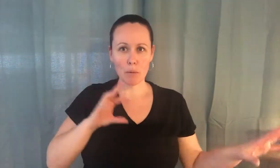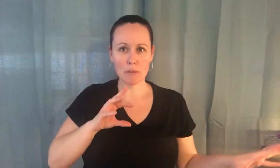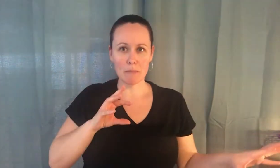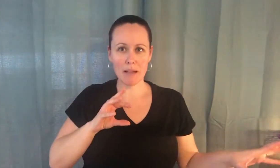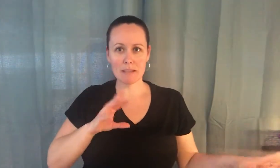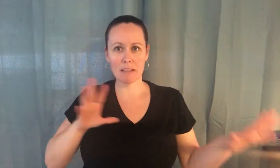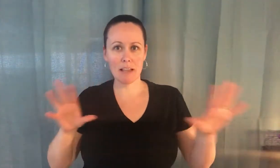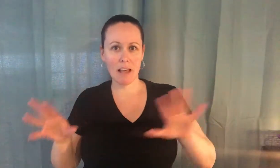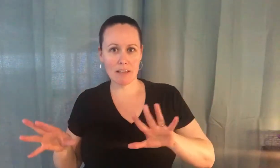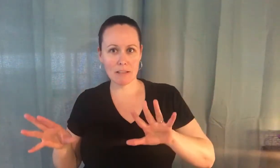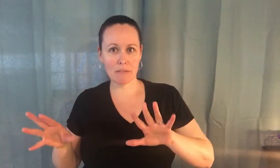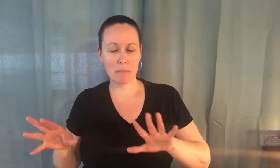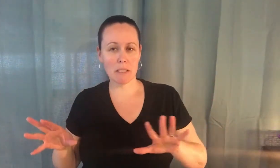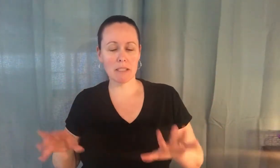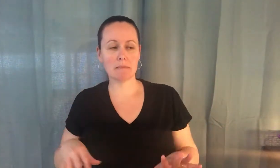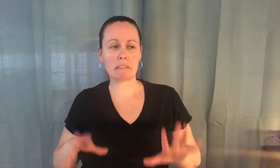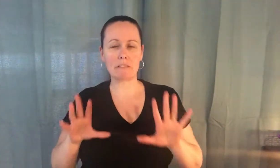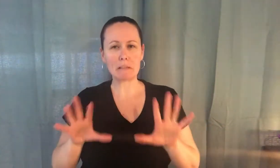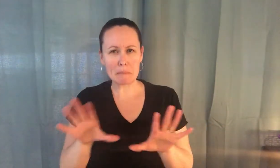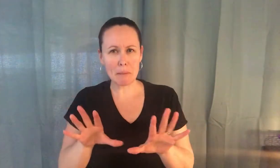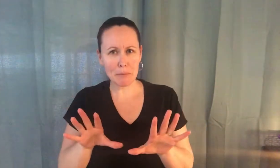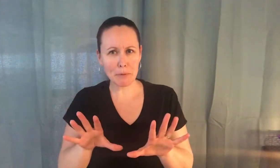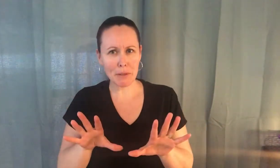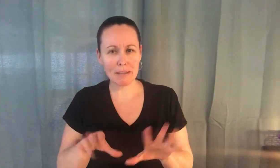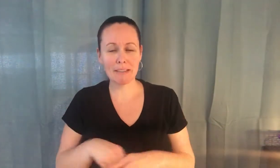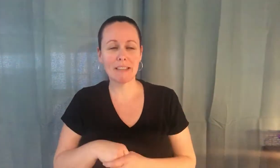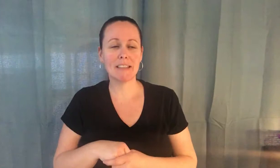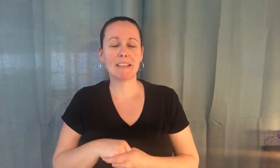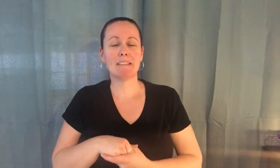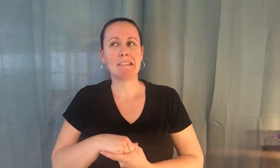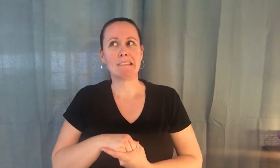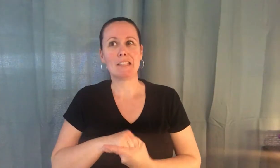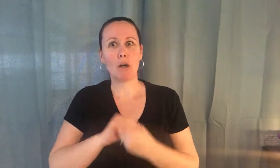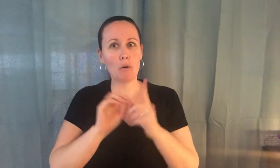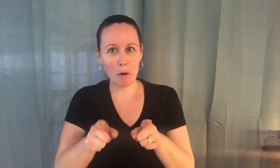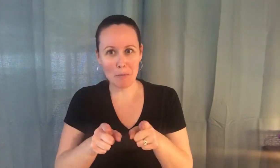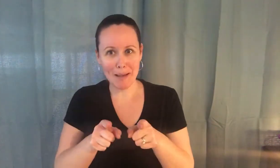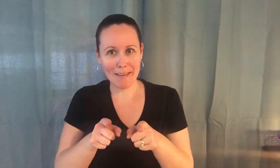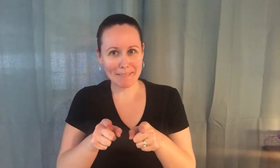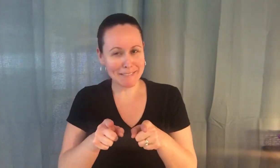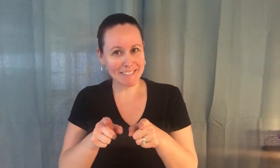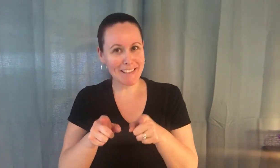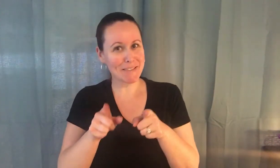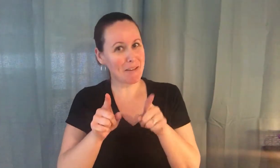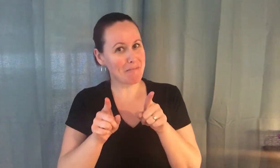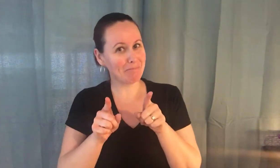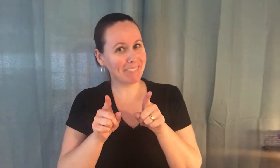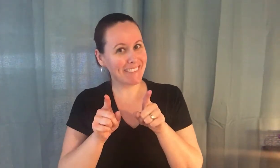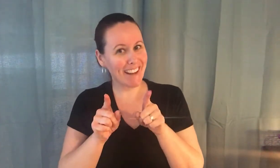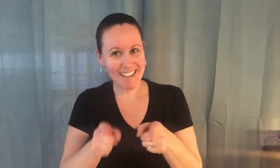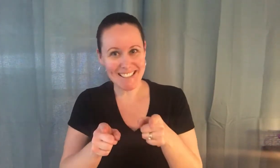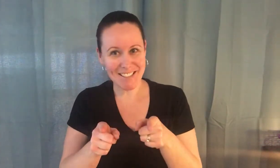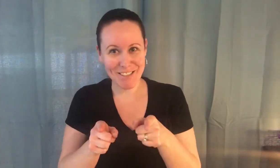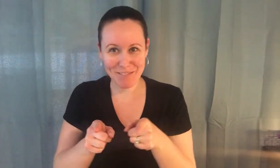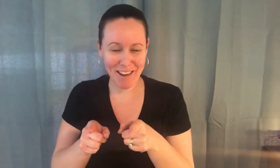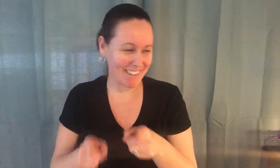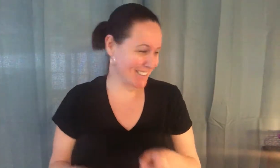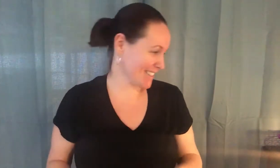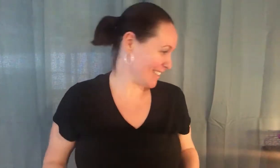is masculine, the A is feminine, if I remember correctly. Don't quote me on that one. That's why I'm not teaching you Spanish, because I don't